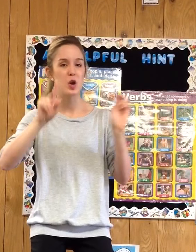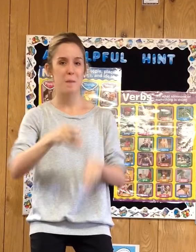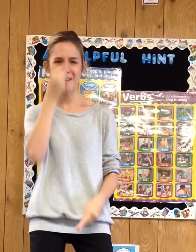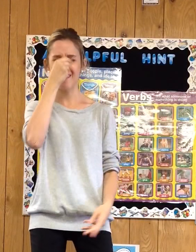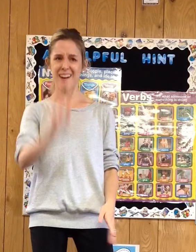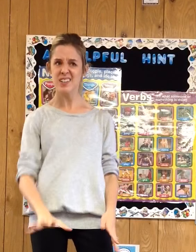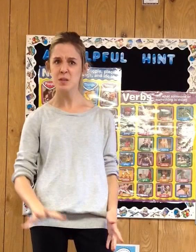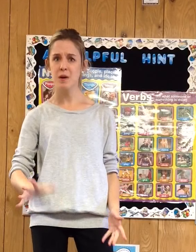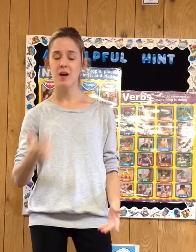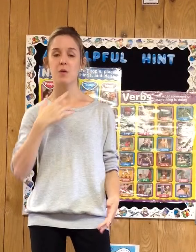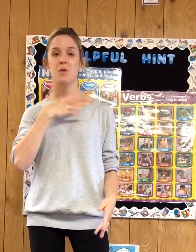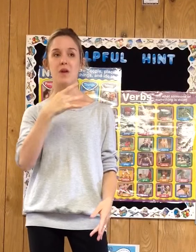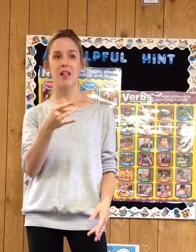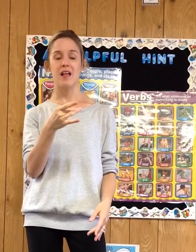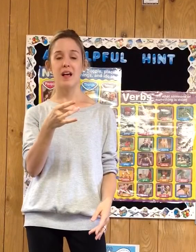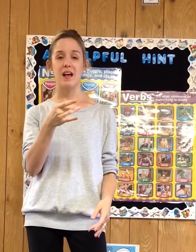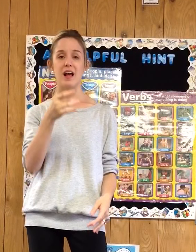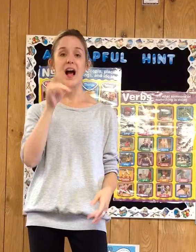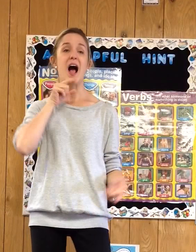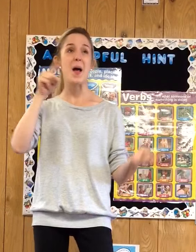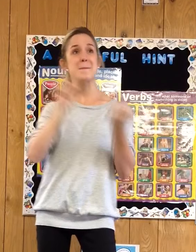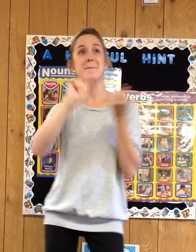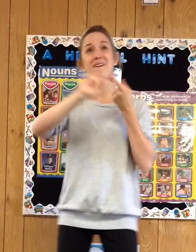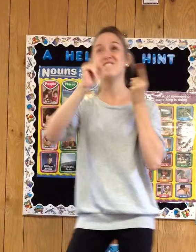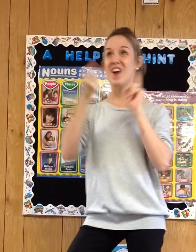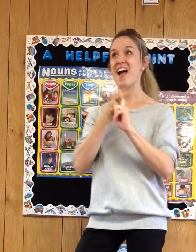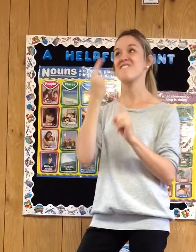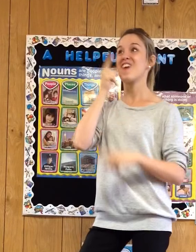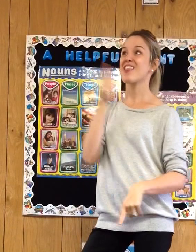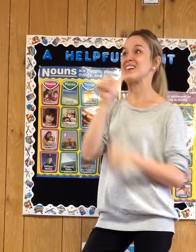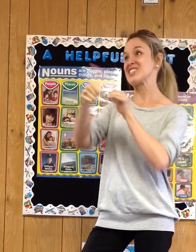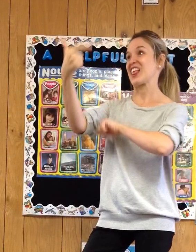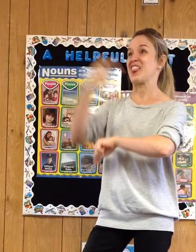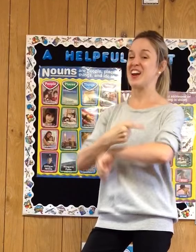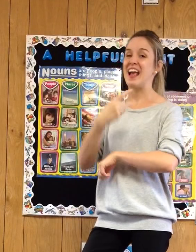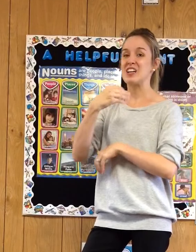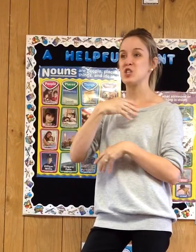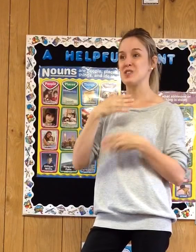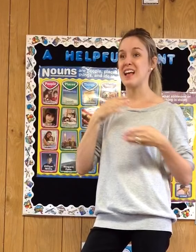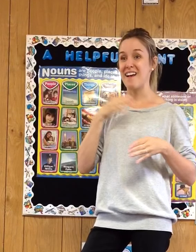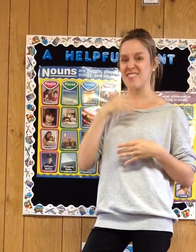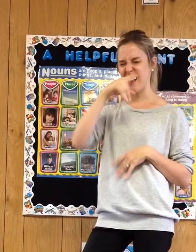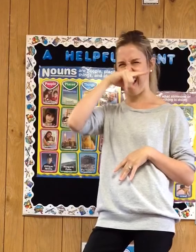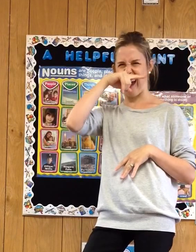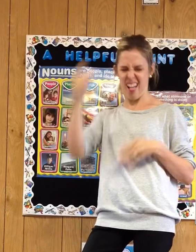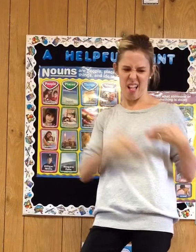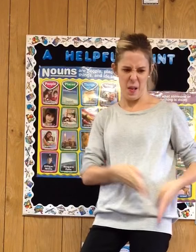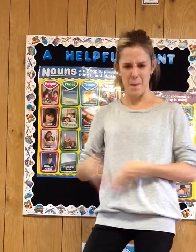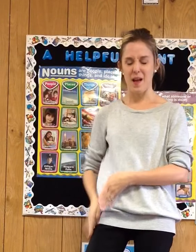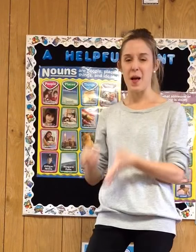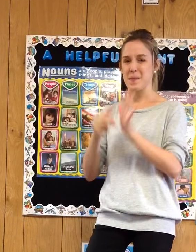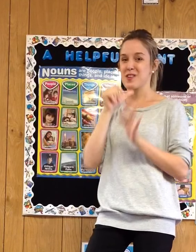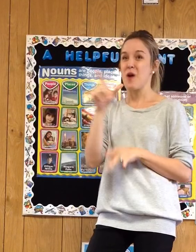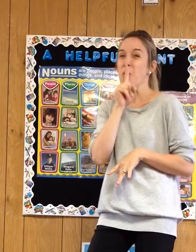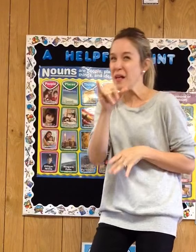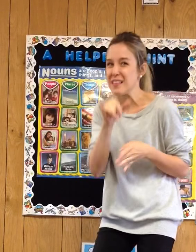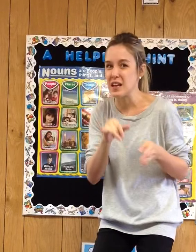We are like, oh, I met my friend for lunch the other day, and she was wearing these ugly jeans. I mean, they weren't really jeans; they were more kind of